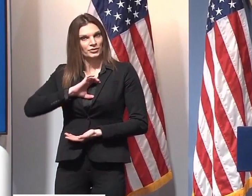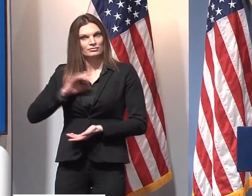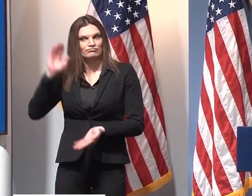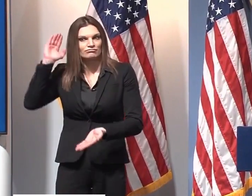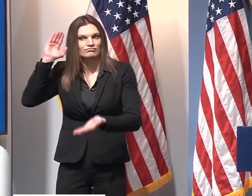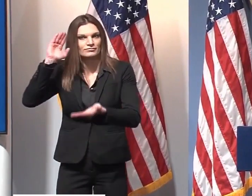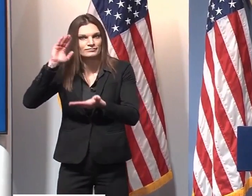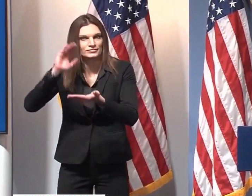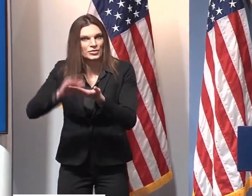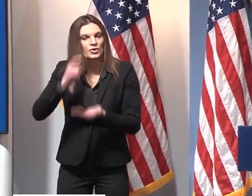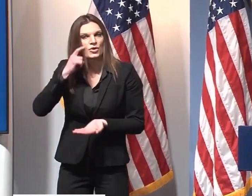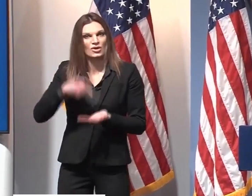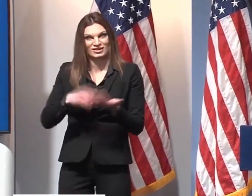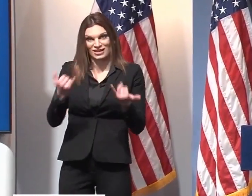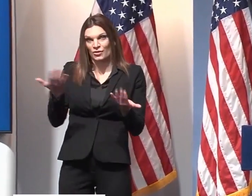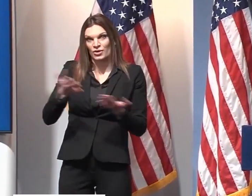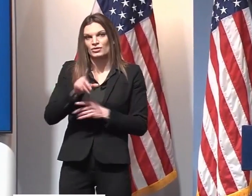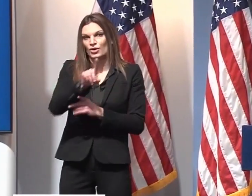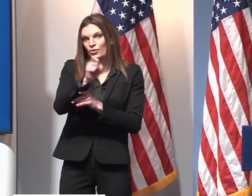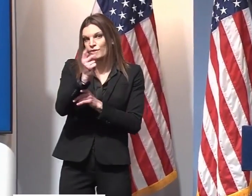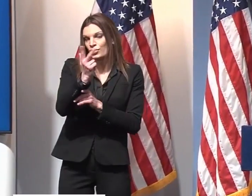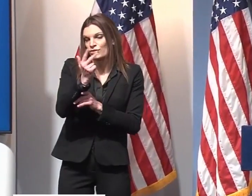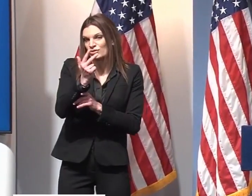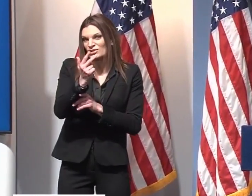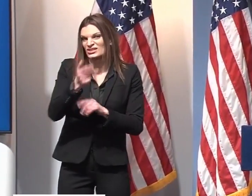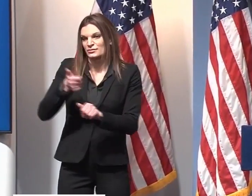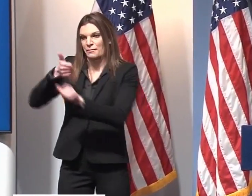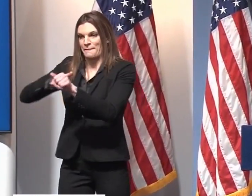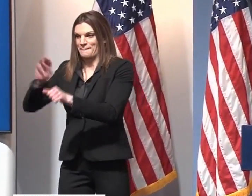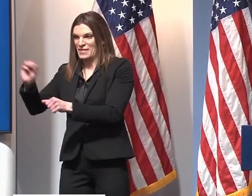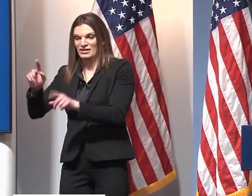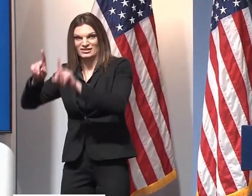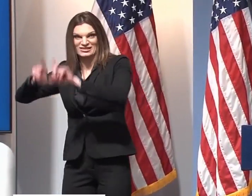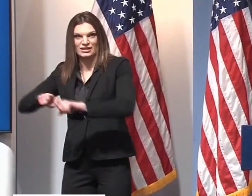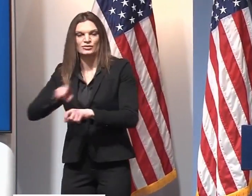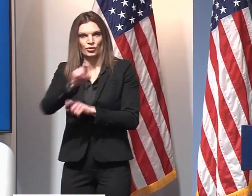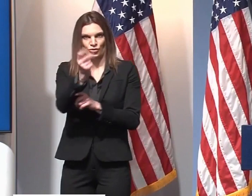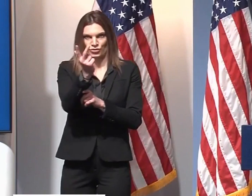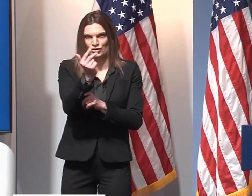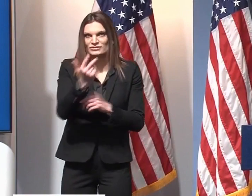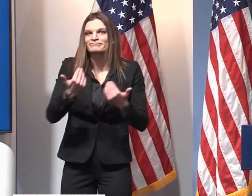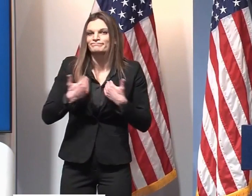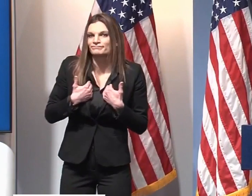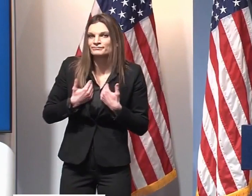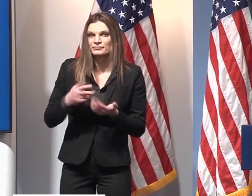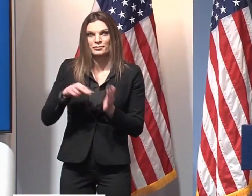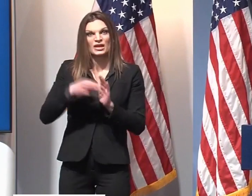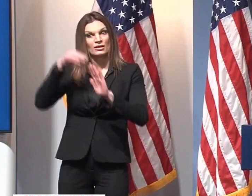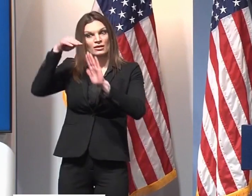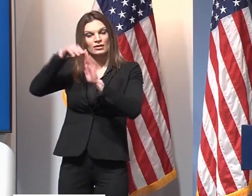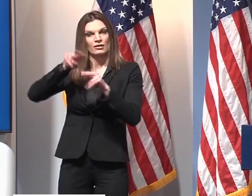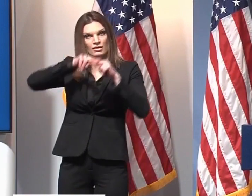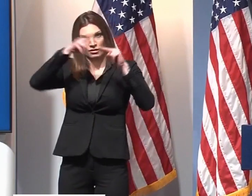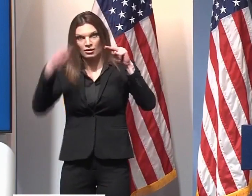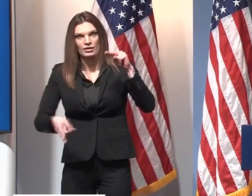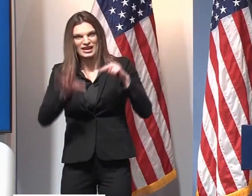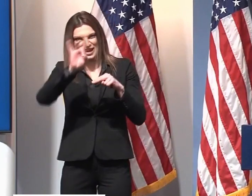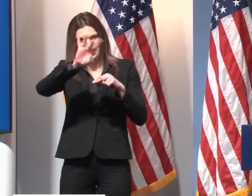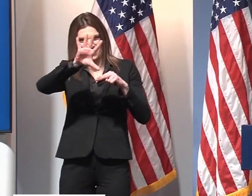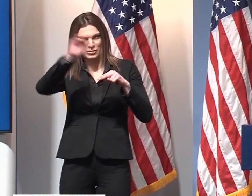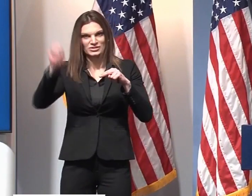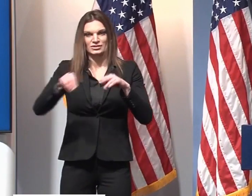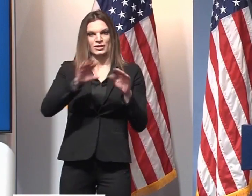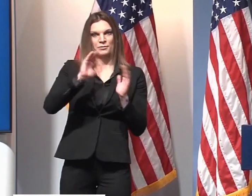to decline and are now at 113 cases per million, down 85% from the mid-November